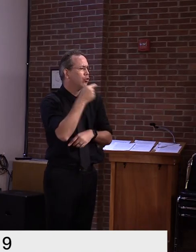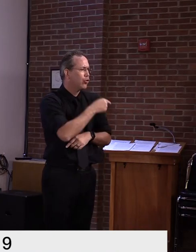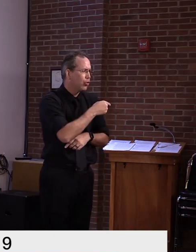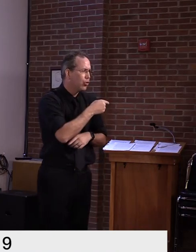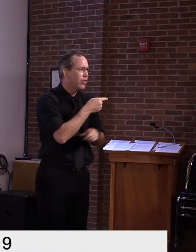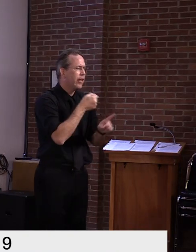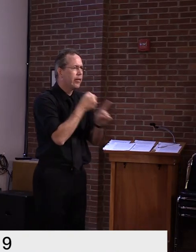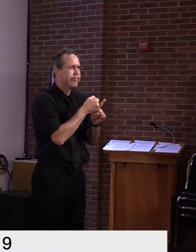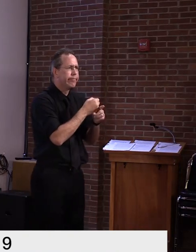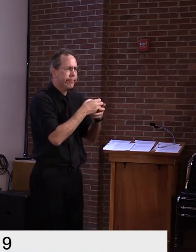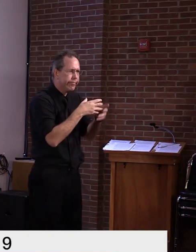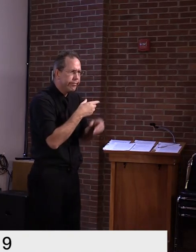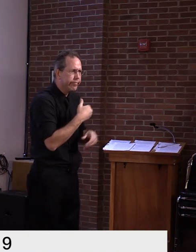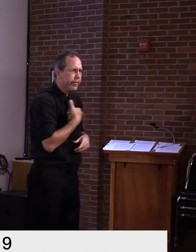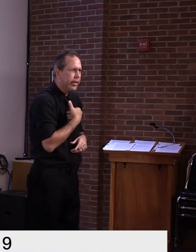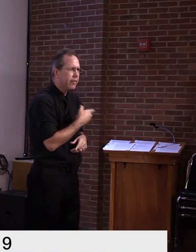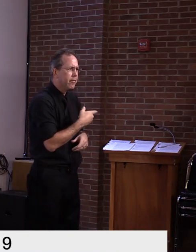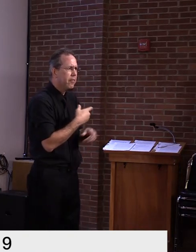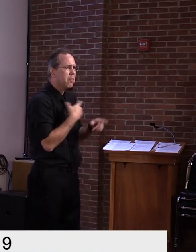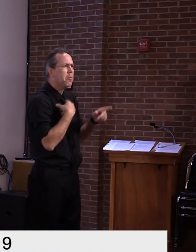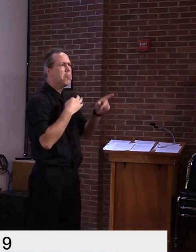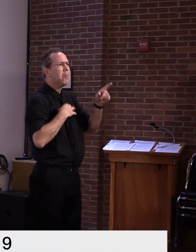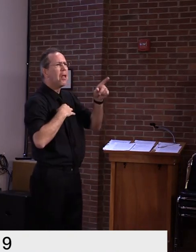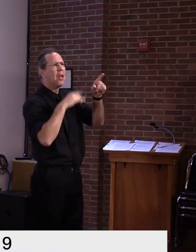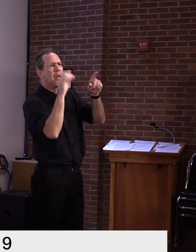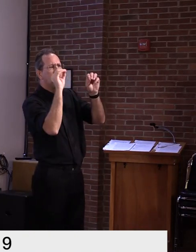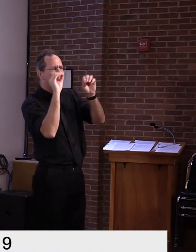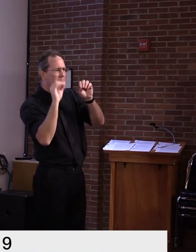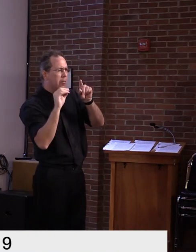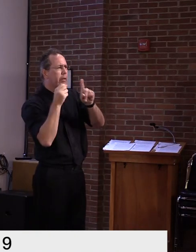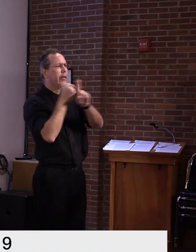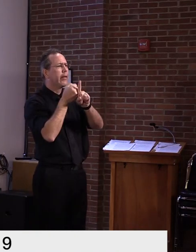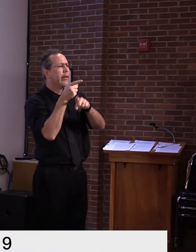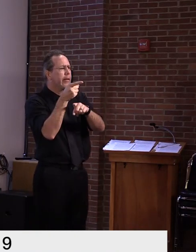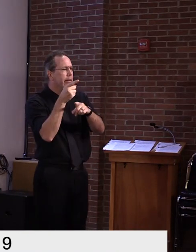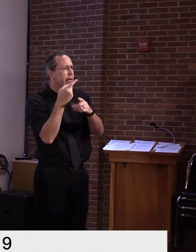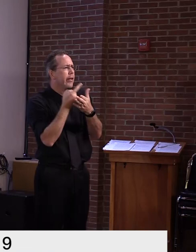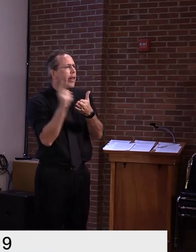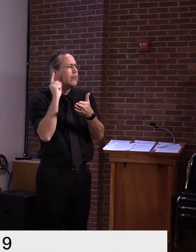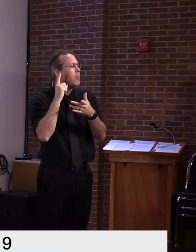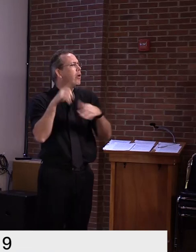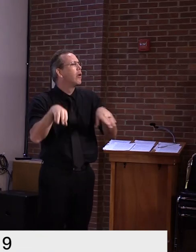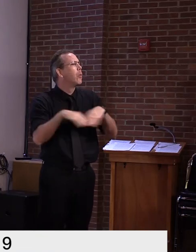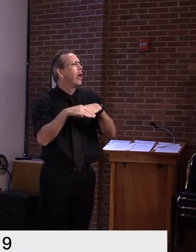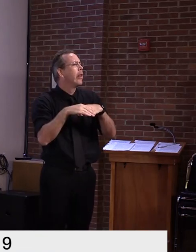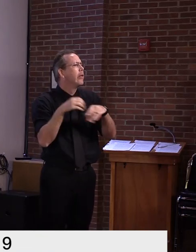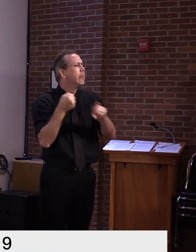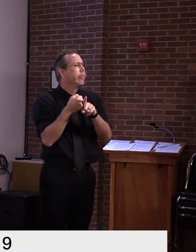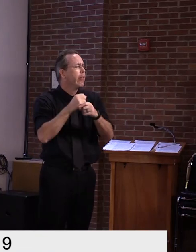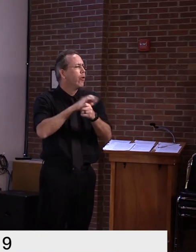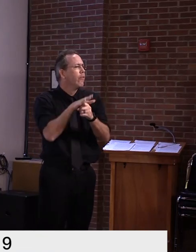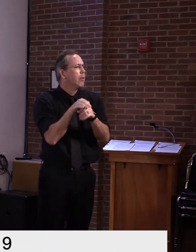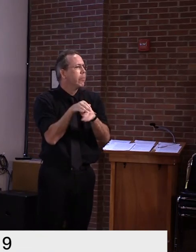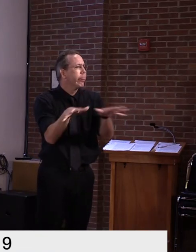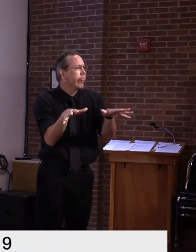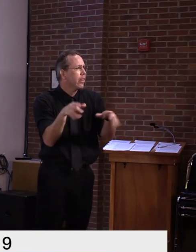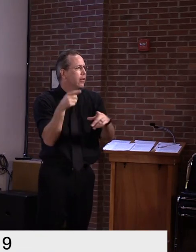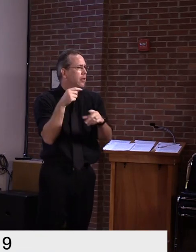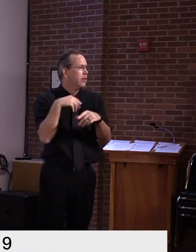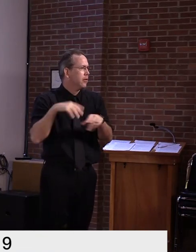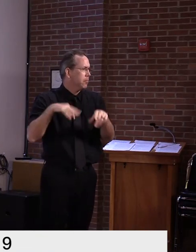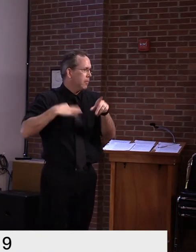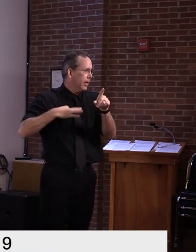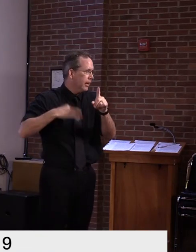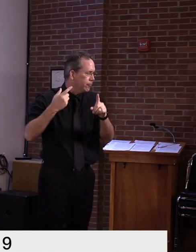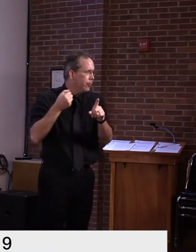Maine as well. We mentioned the wedding last week that occurred in Maine, but those cases have spread to other parts of the state, including York County, where now you